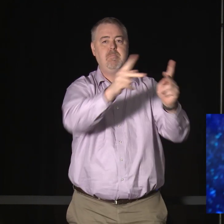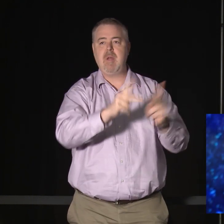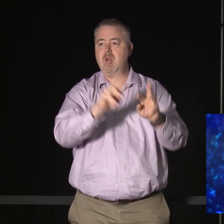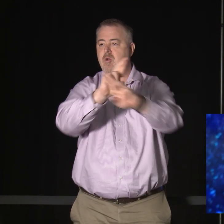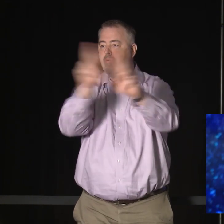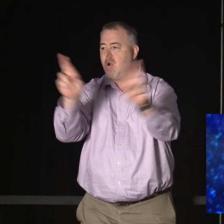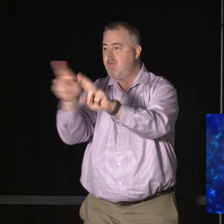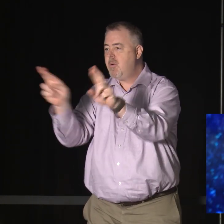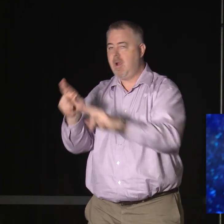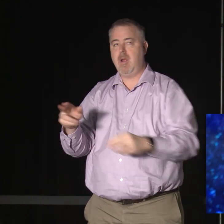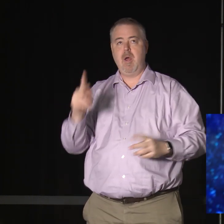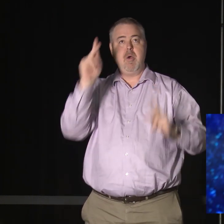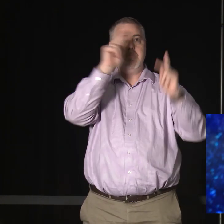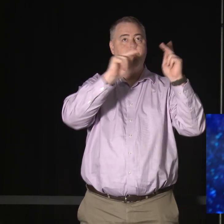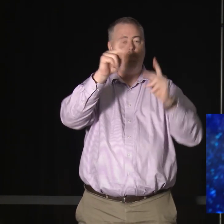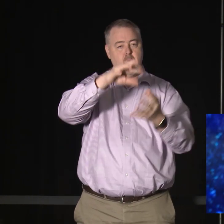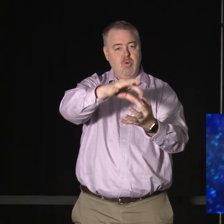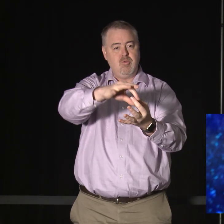of us will reach.